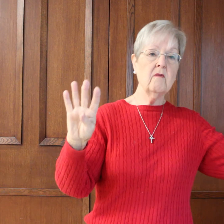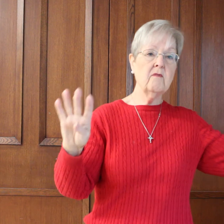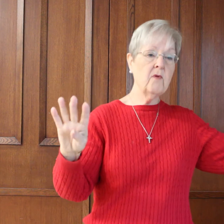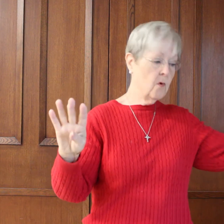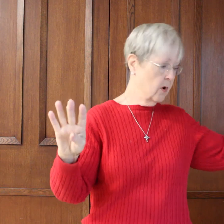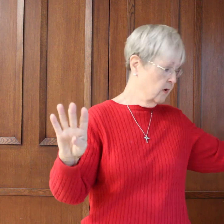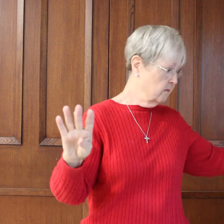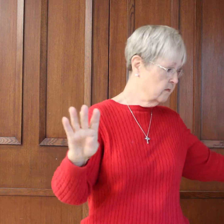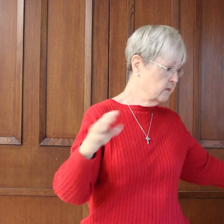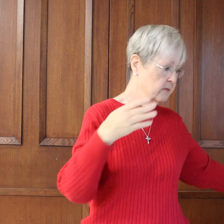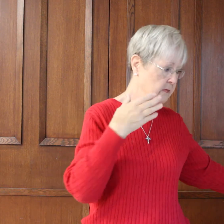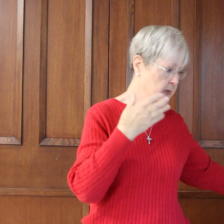2, 2, 5, 9, 1, 1, 8, 4, 4.